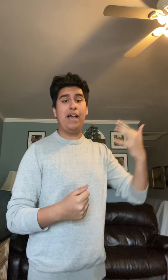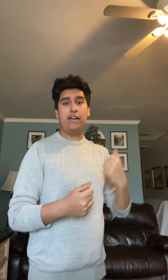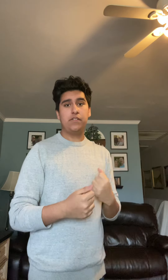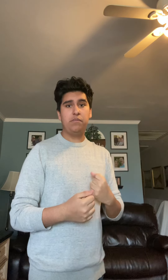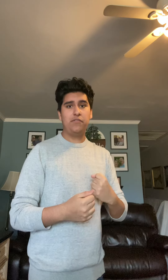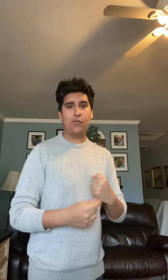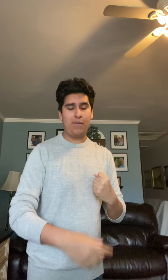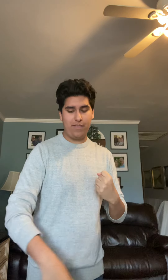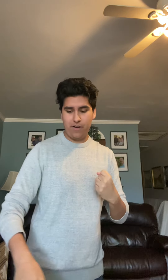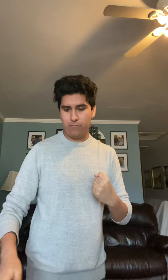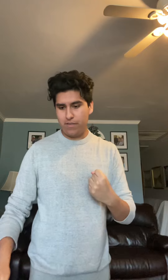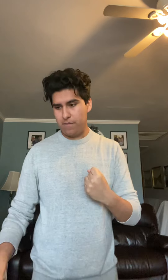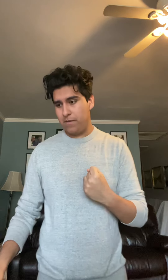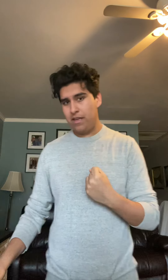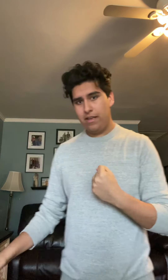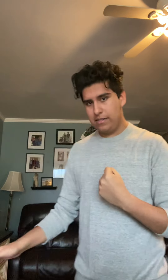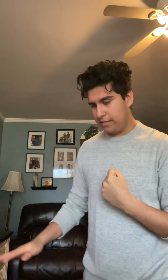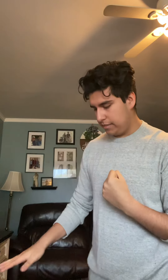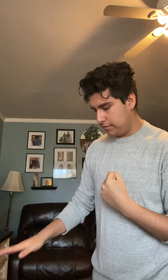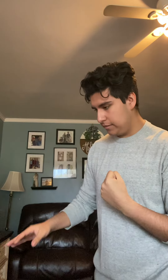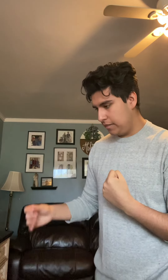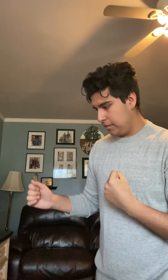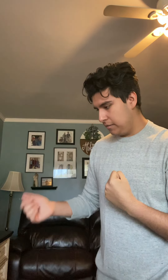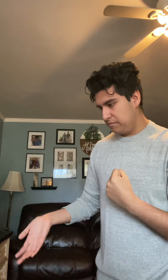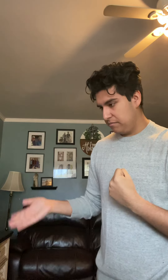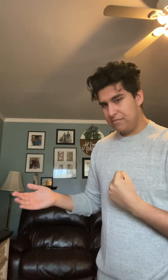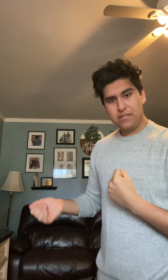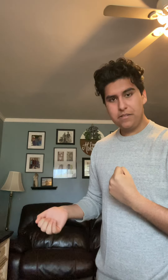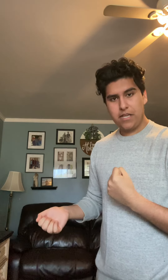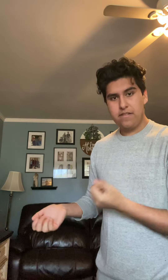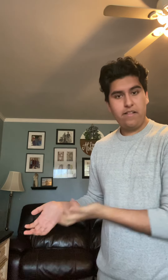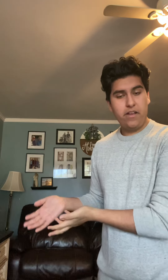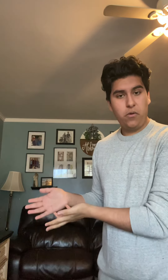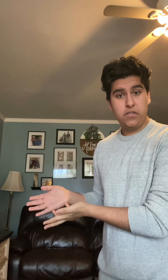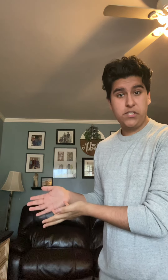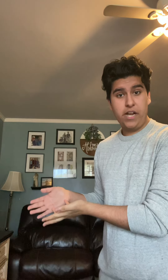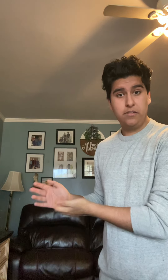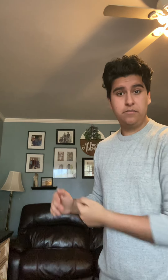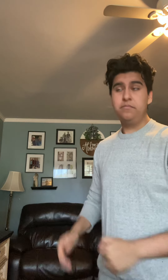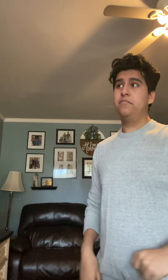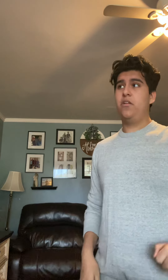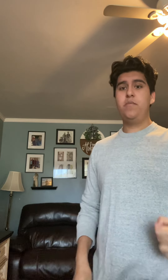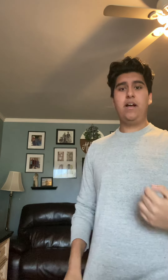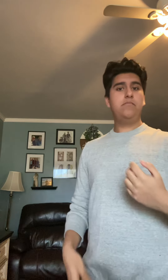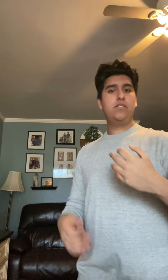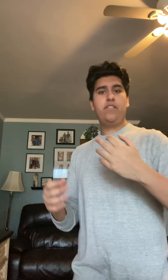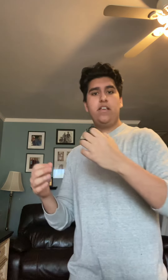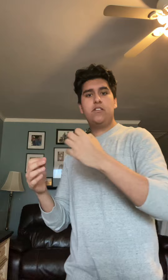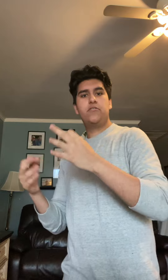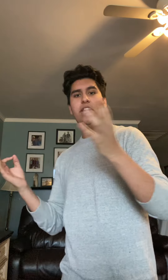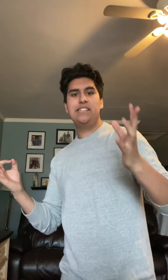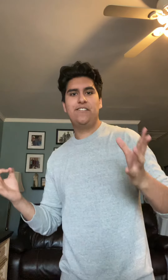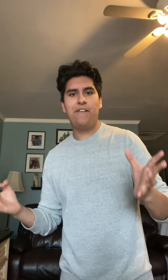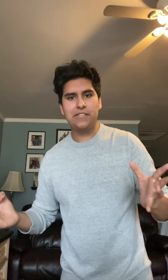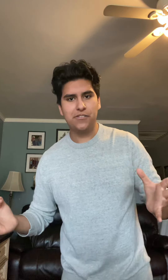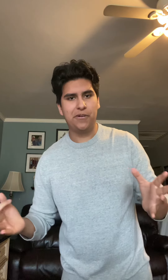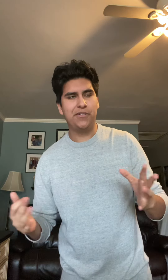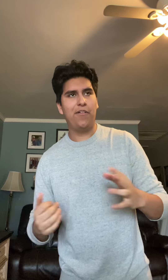his human form, and there with him is his 8-legged horse child, who becomes the strongest and fastest horse in all of